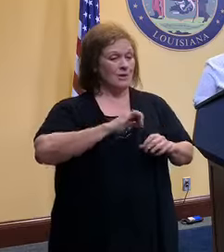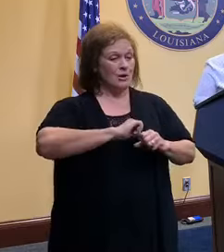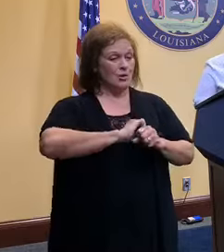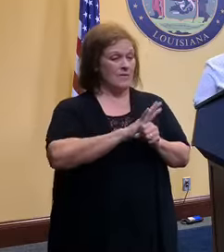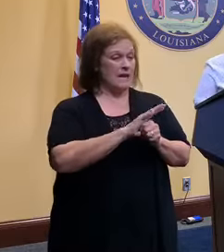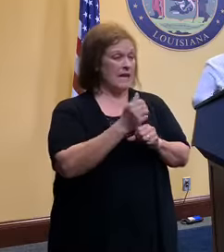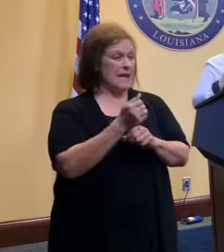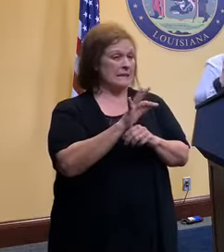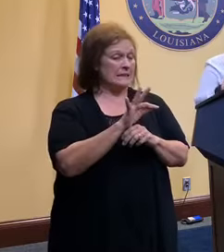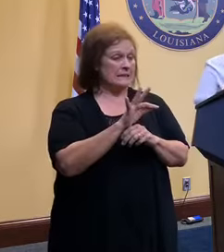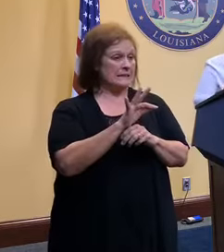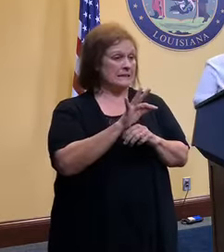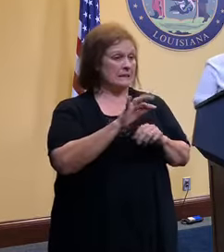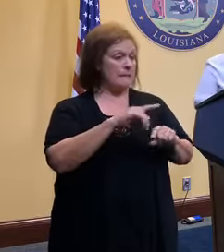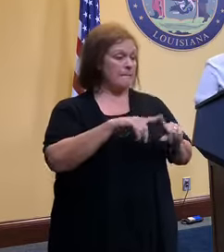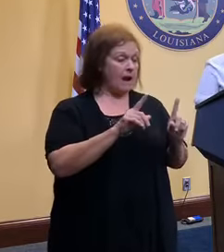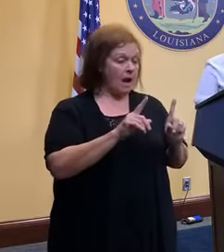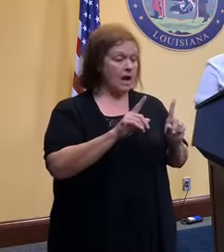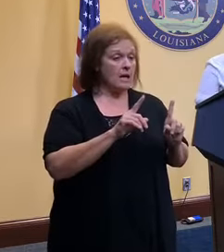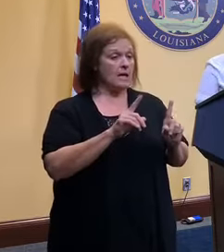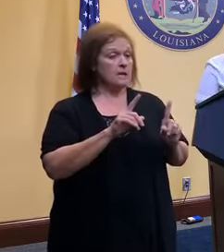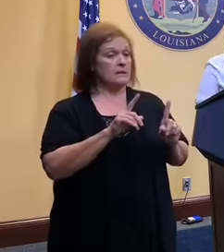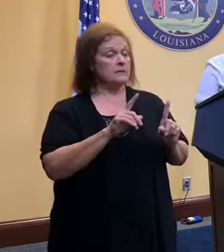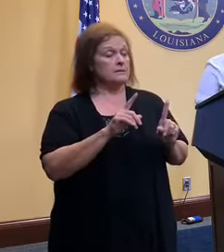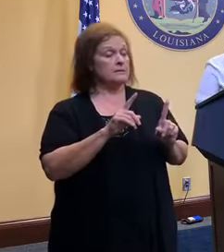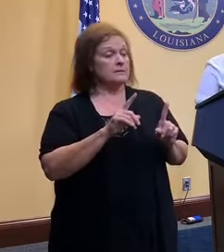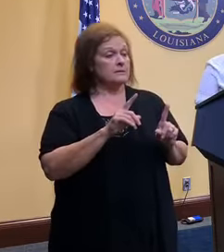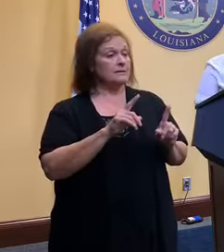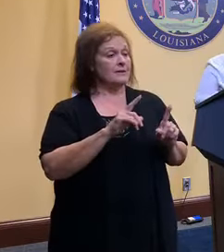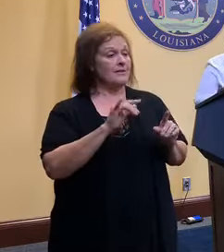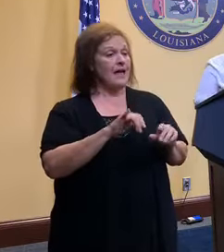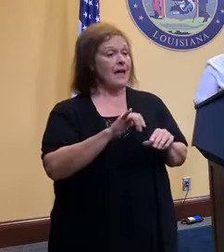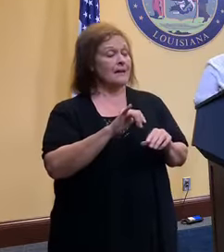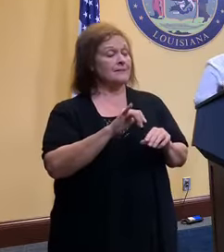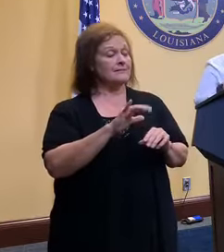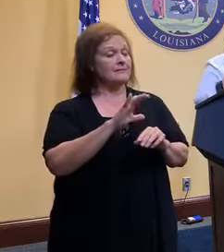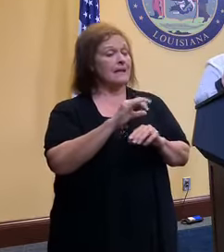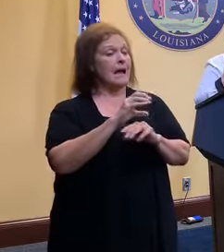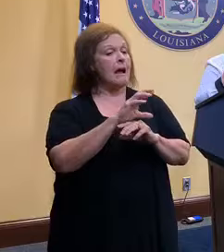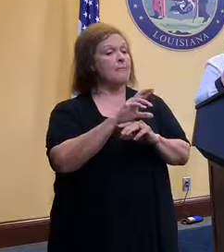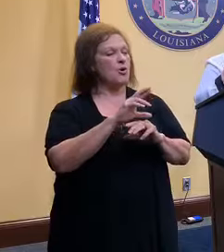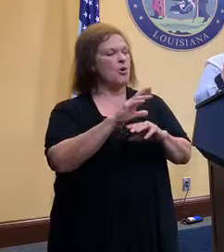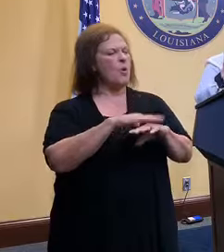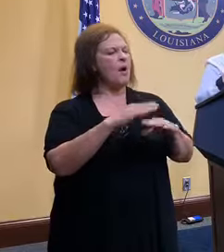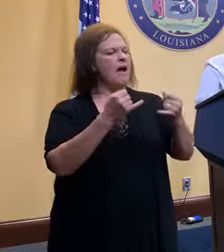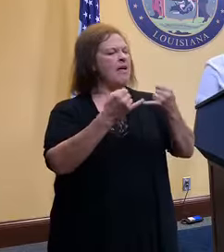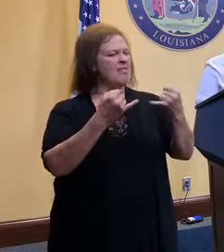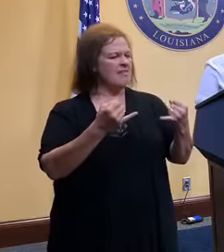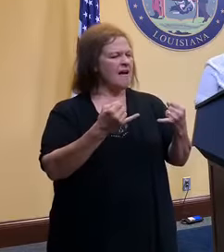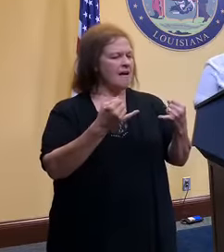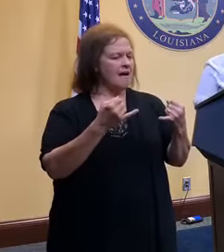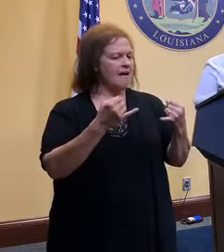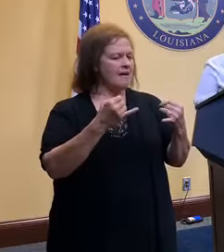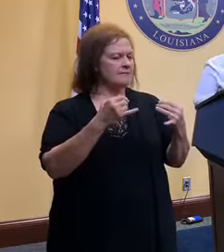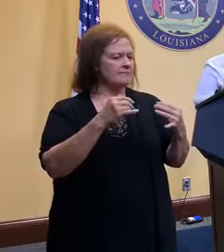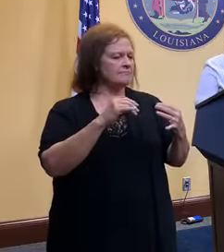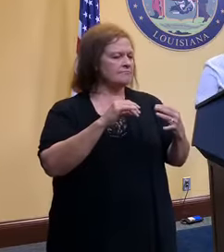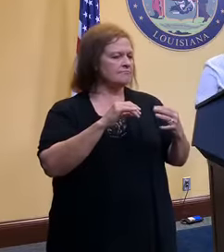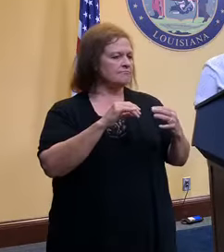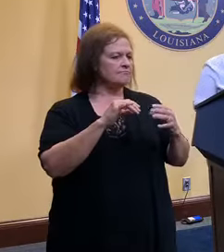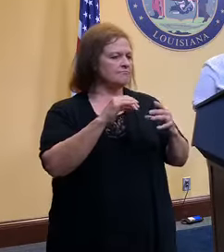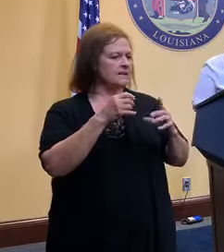back just a little bit, but the work on the cyber attack has just been moving very steadily and